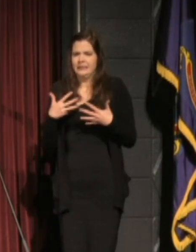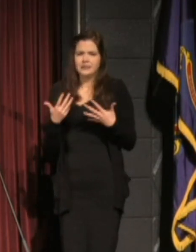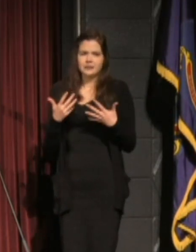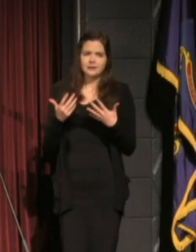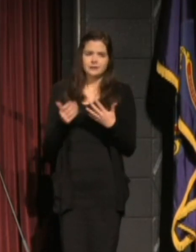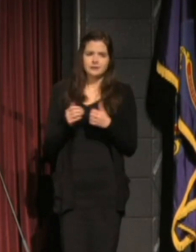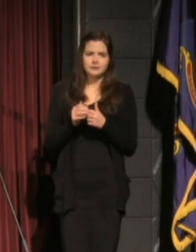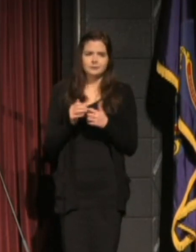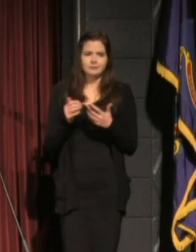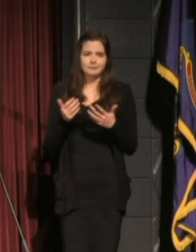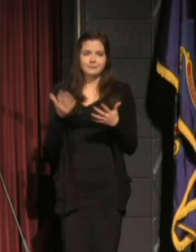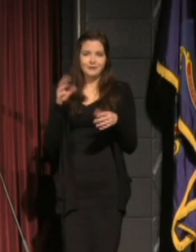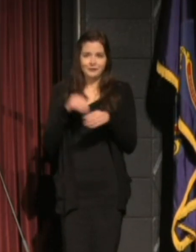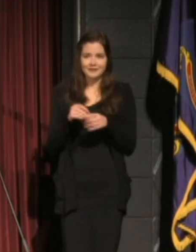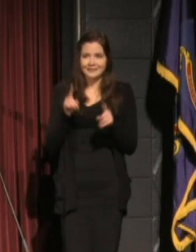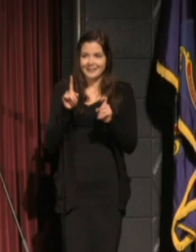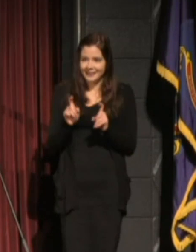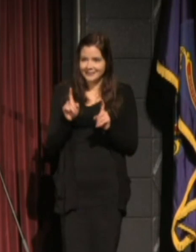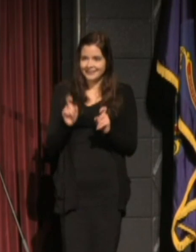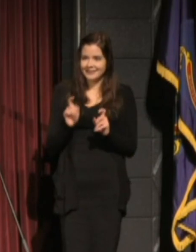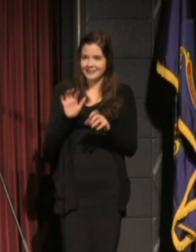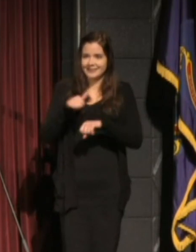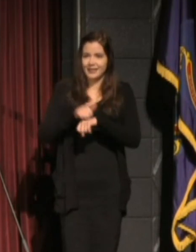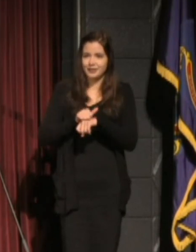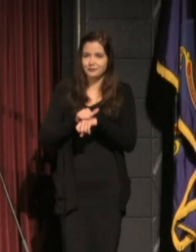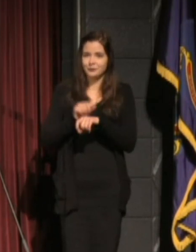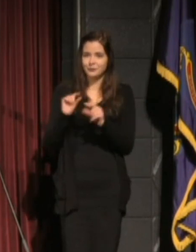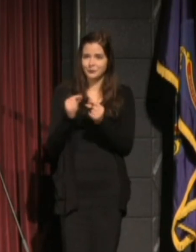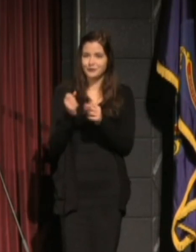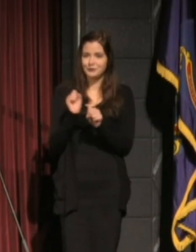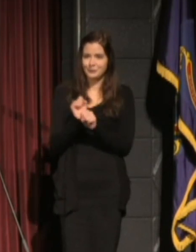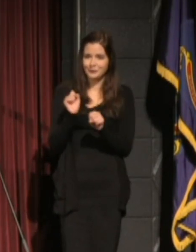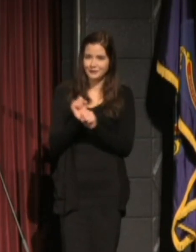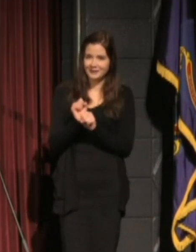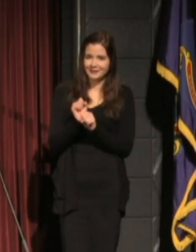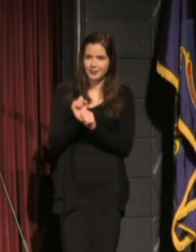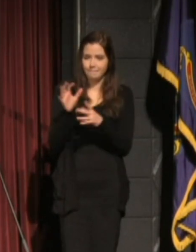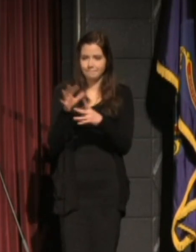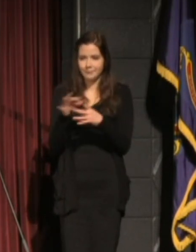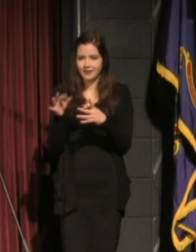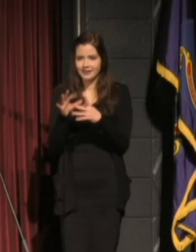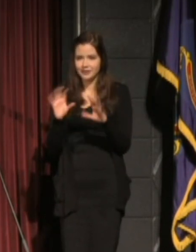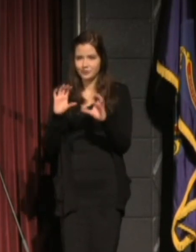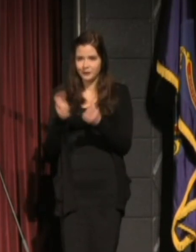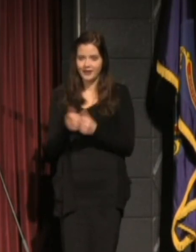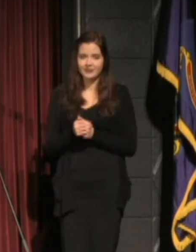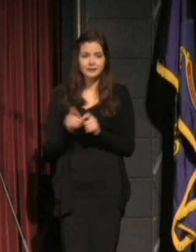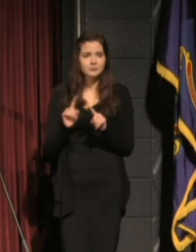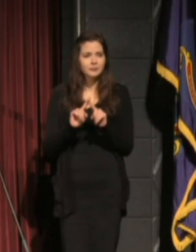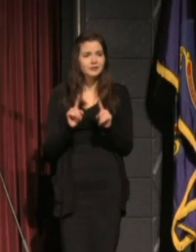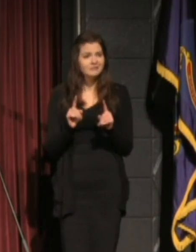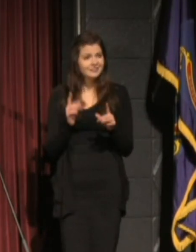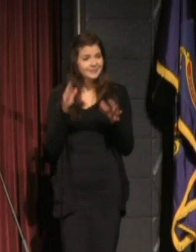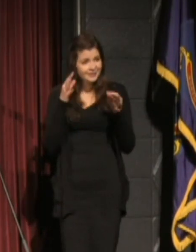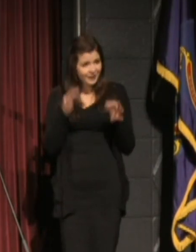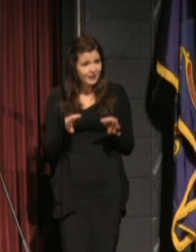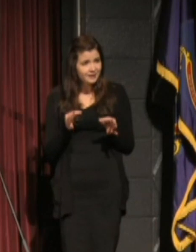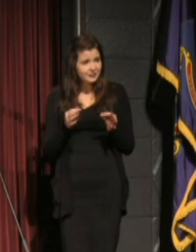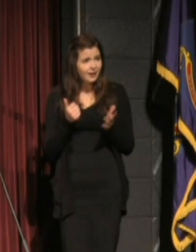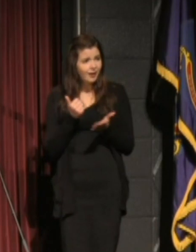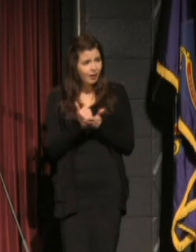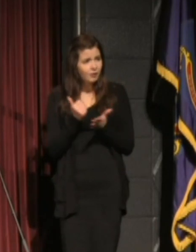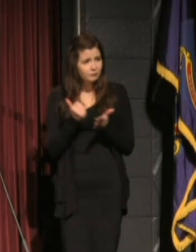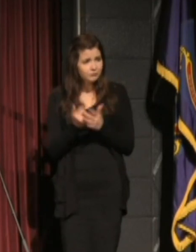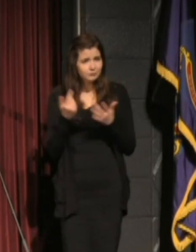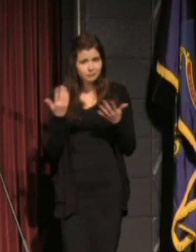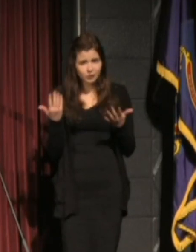surrounding tests, assignments, group work, or course choices. But the decisions on those choices helped bring you to this